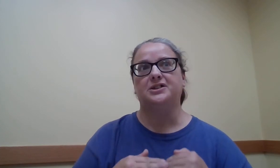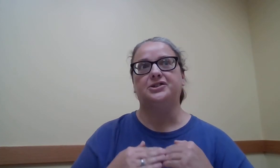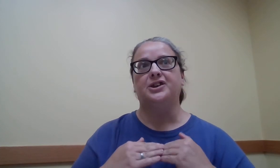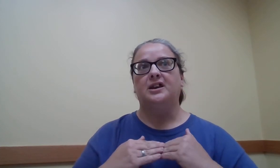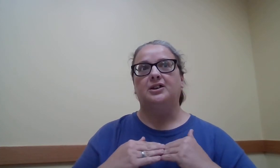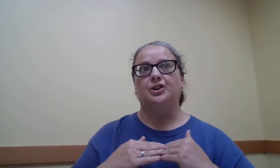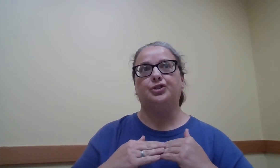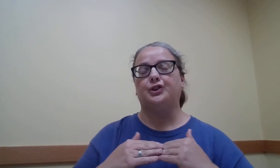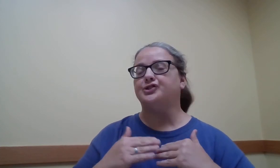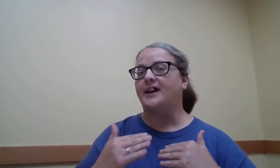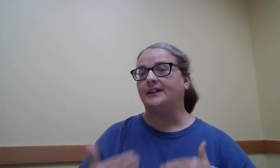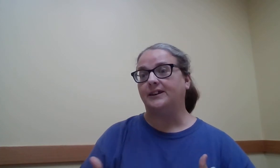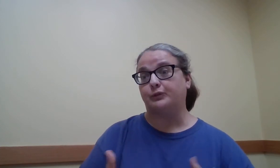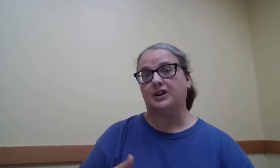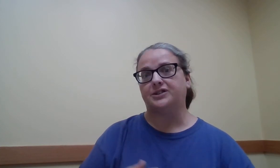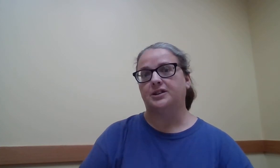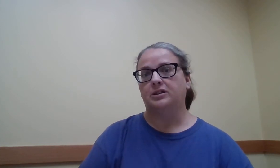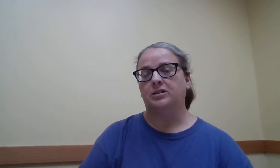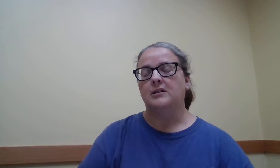because they're slightly different.